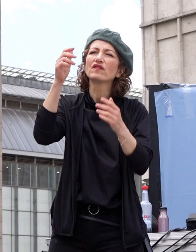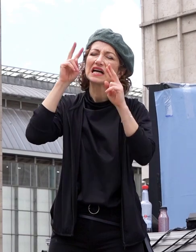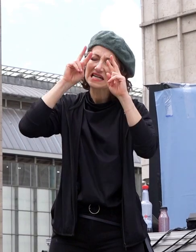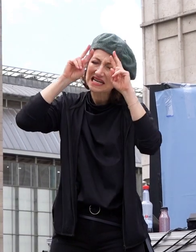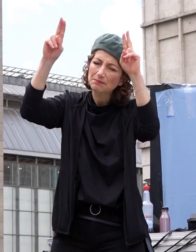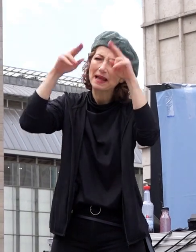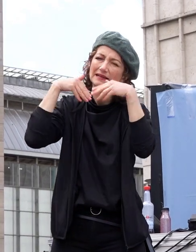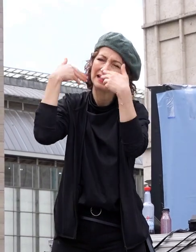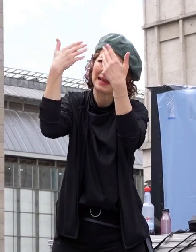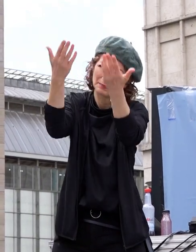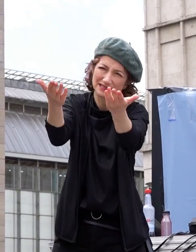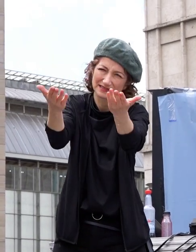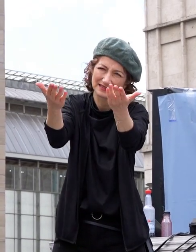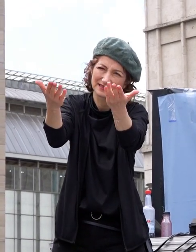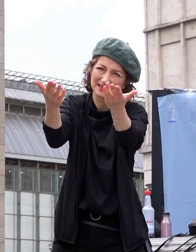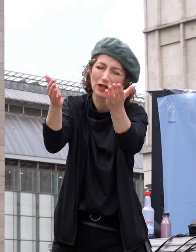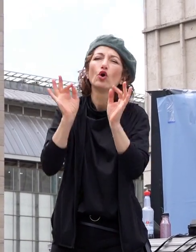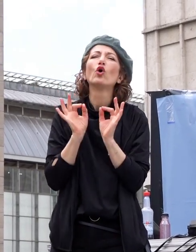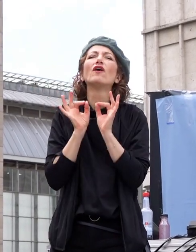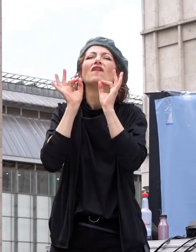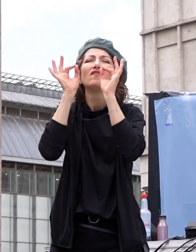with joy.